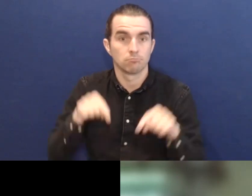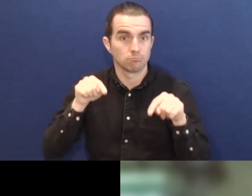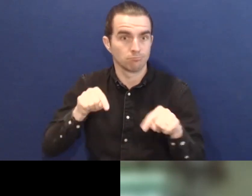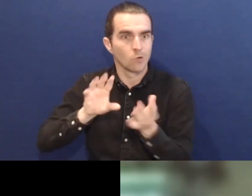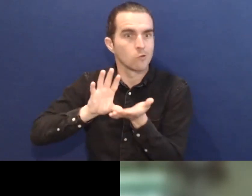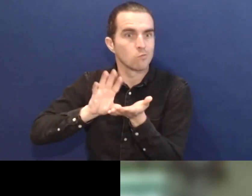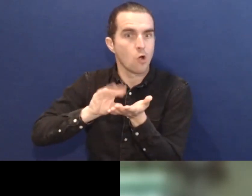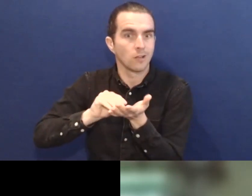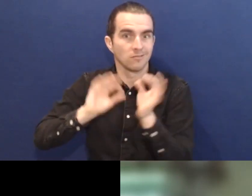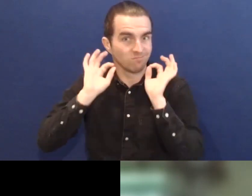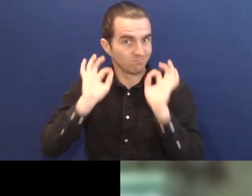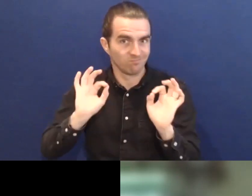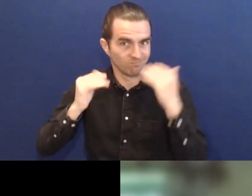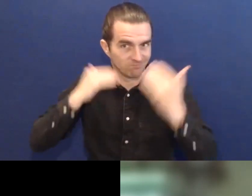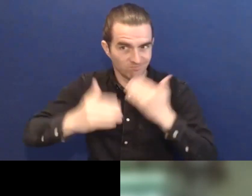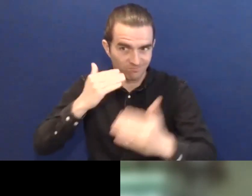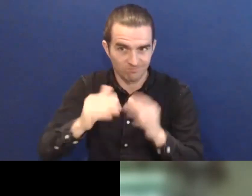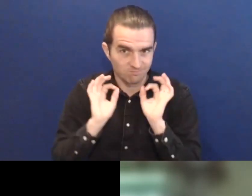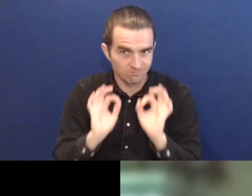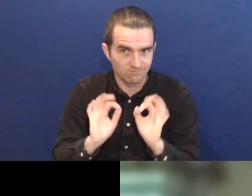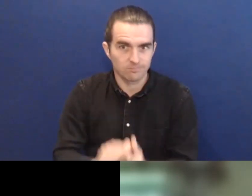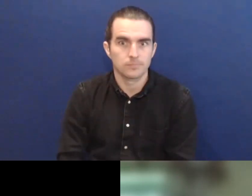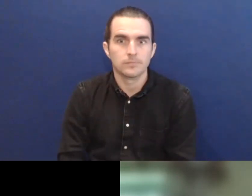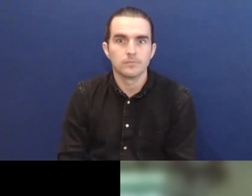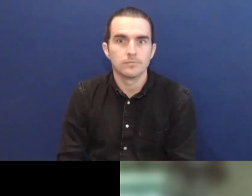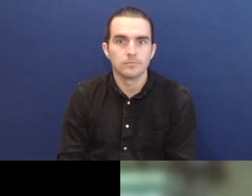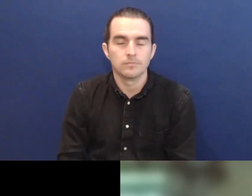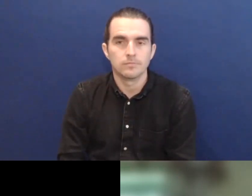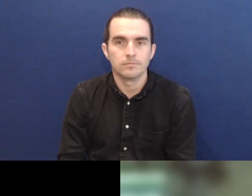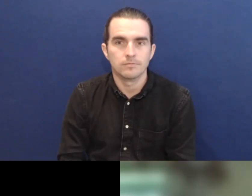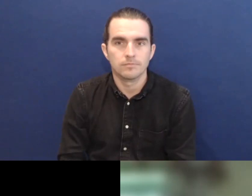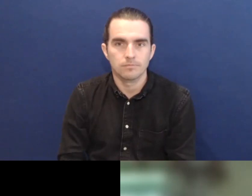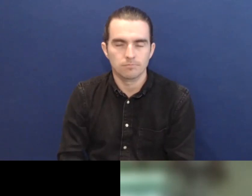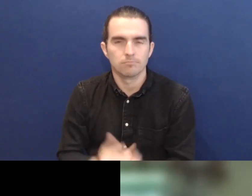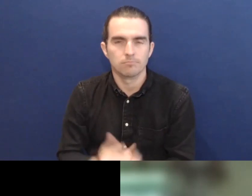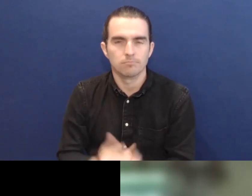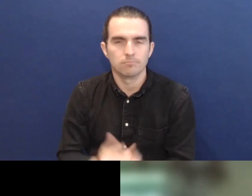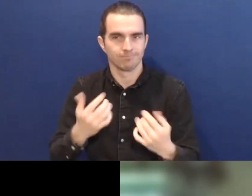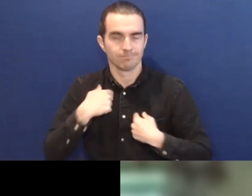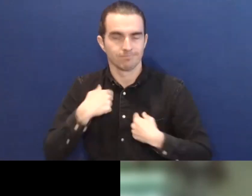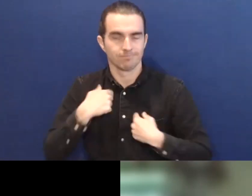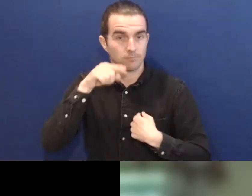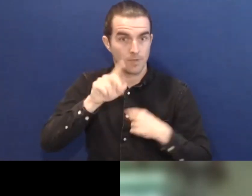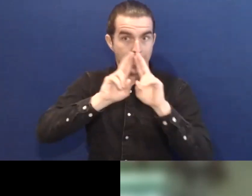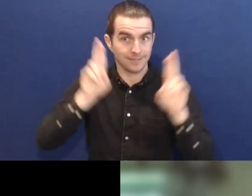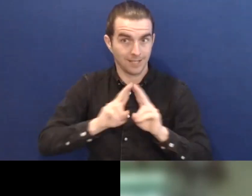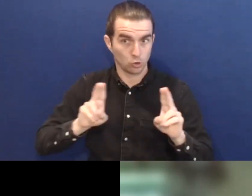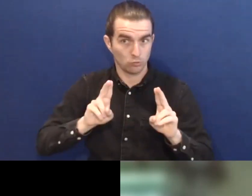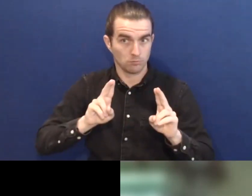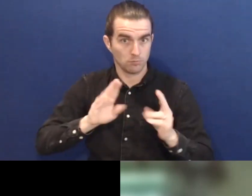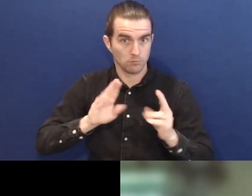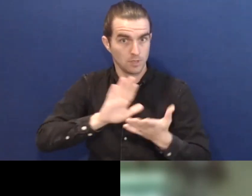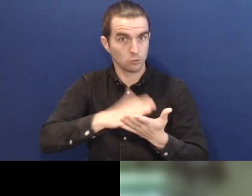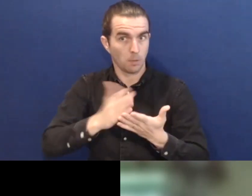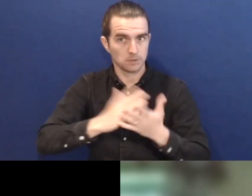international sign interpretation and Kenyan Sign Language interpretation with us here today, as well